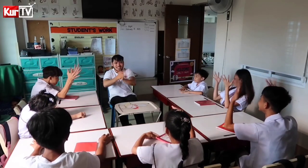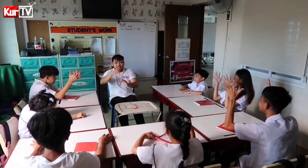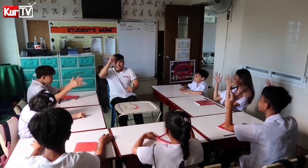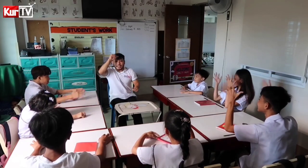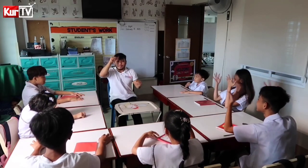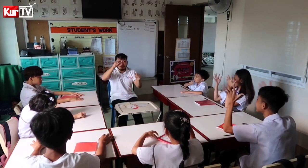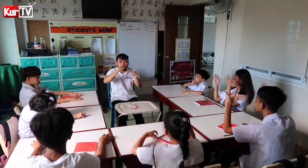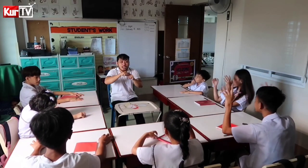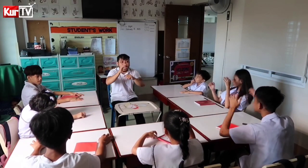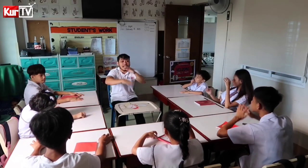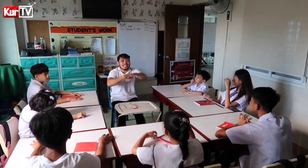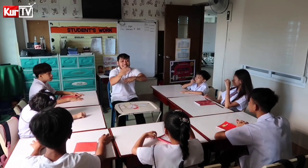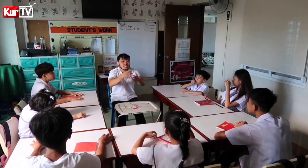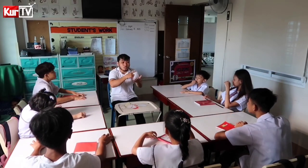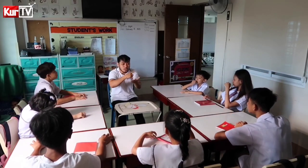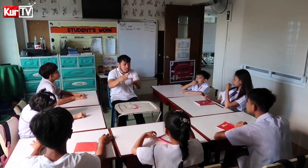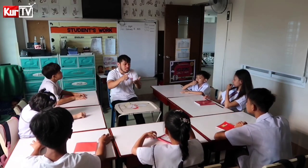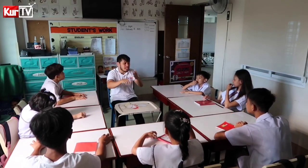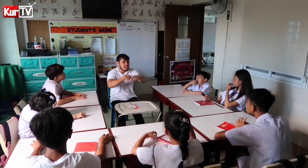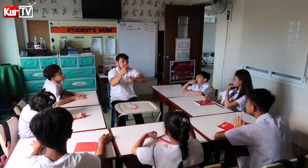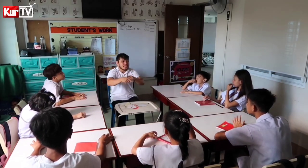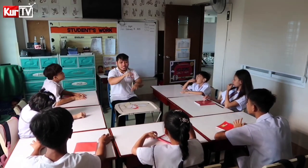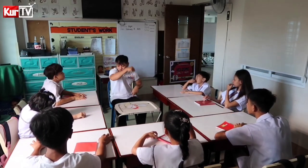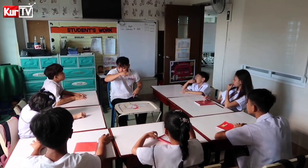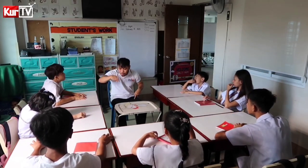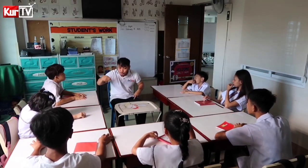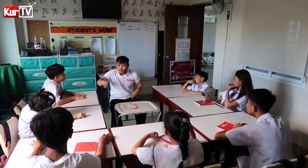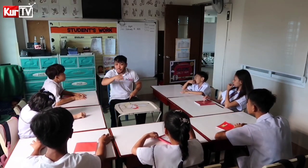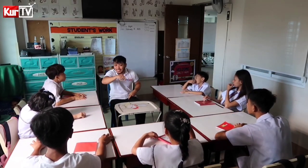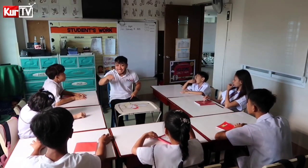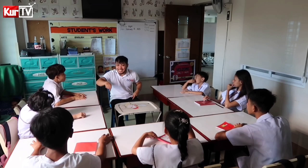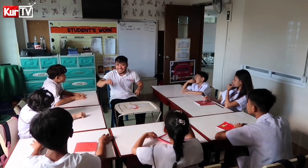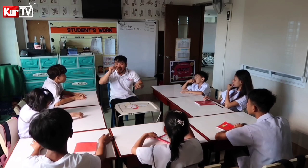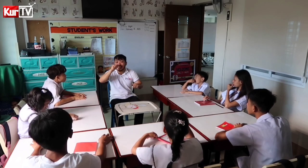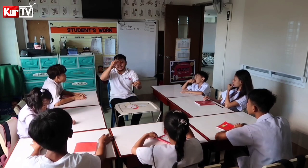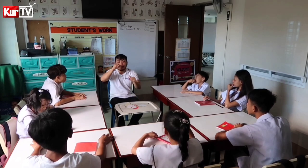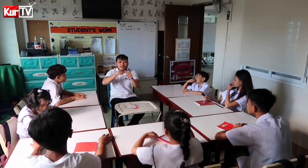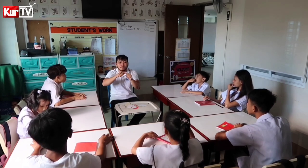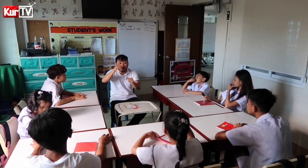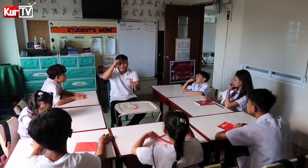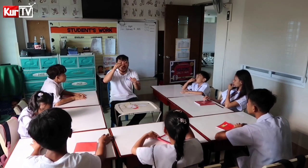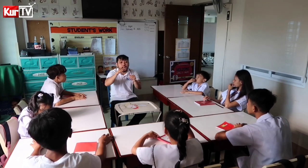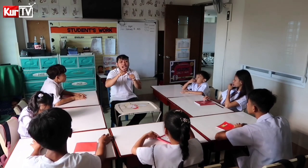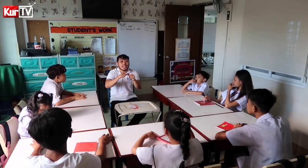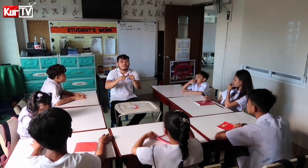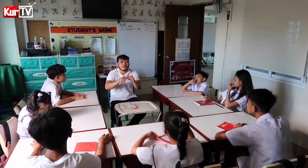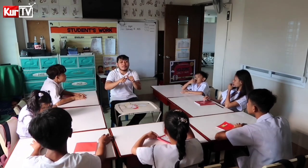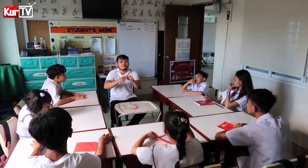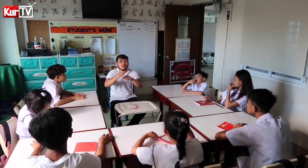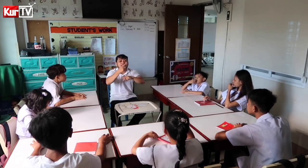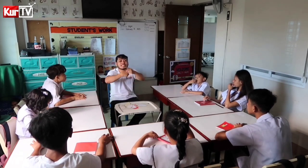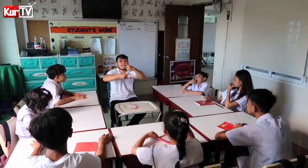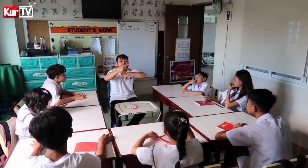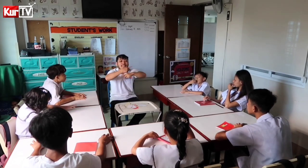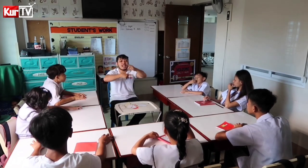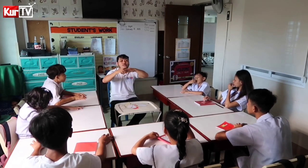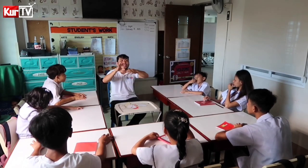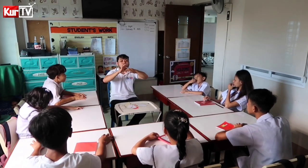Remember ha. Next week. Next week magsusulat kayo dyan ha. Remember. Remember the sign language